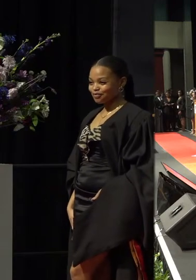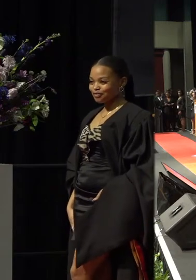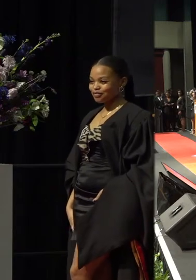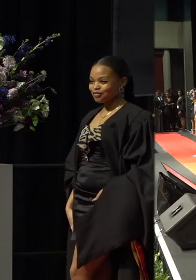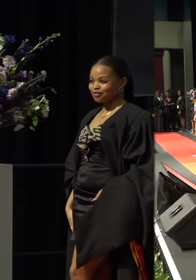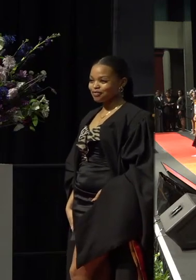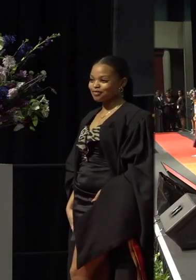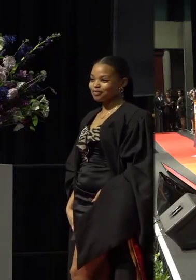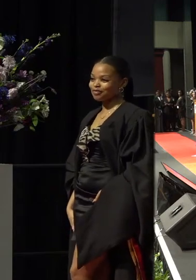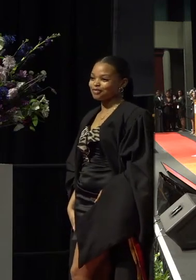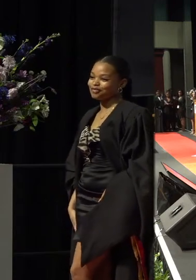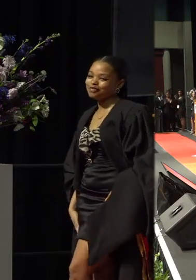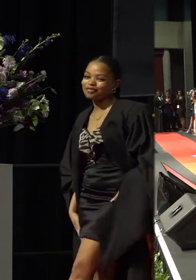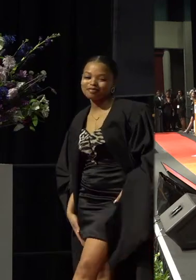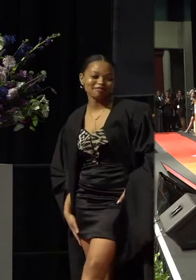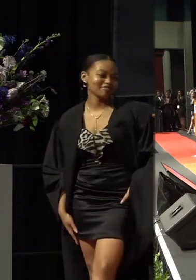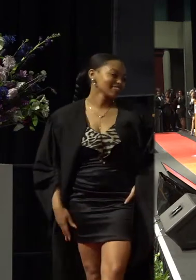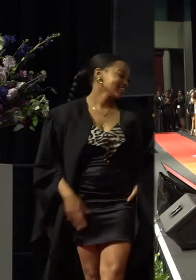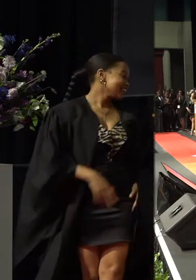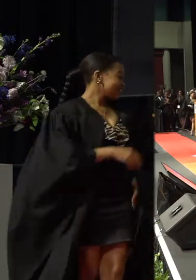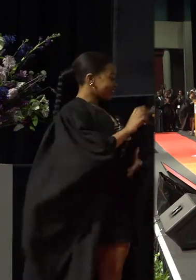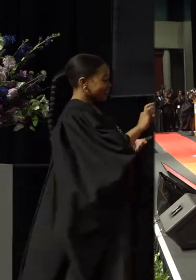Manny Mieza.